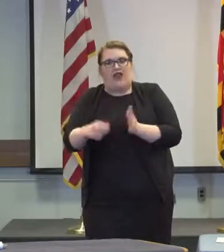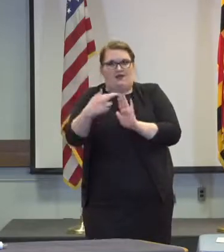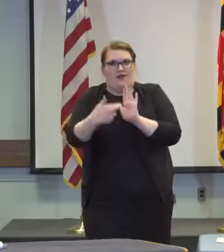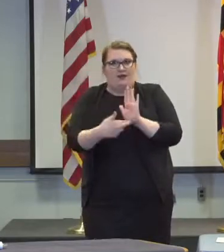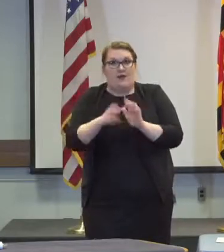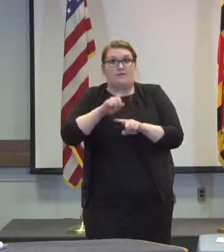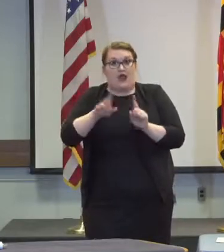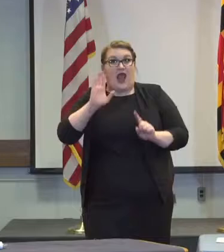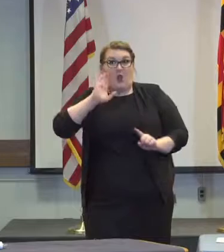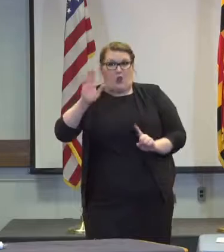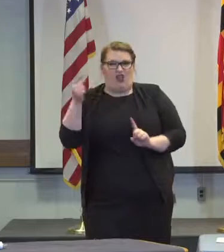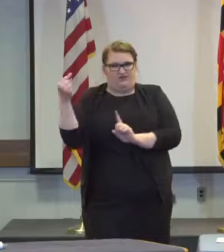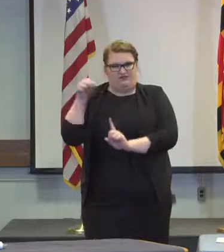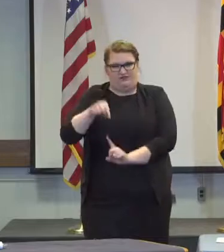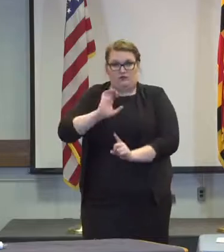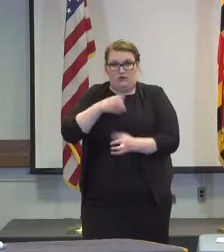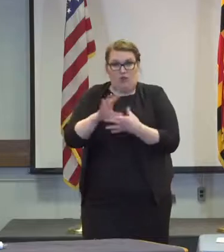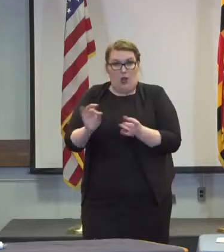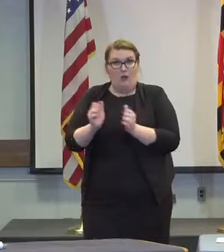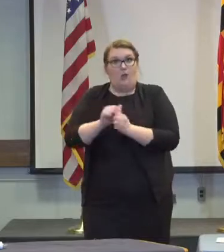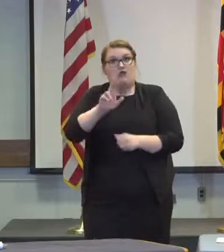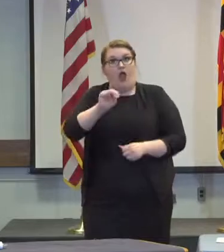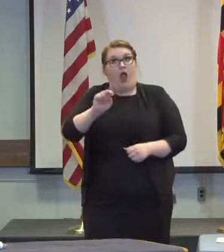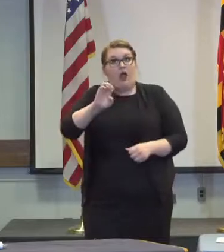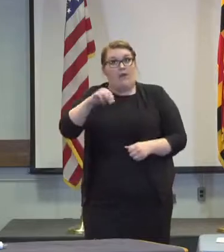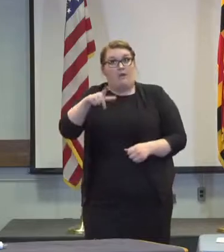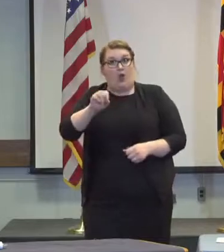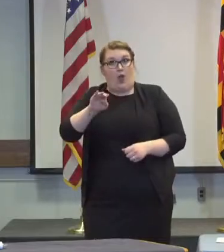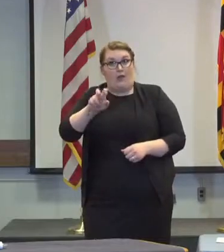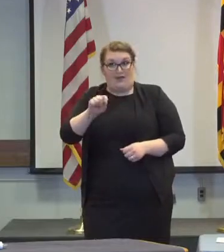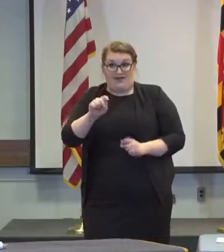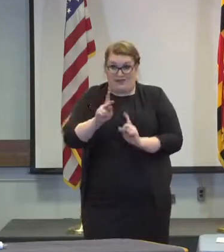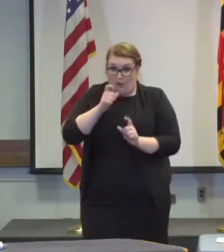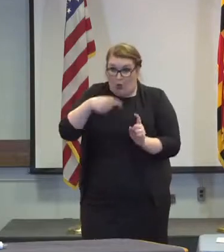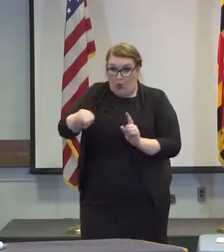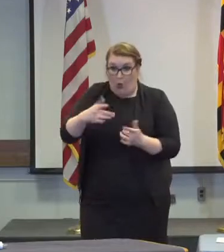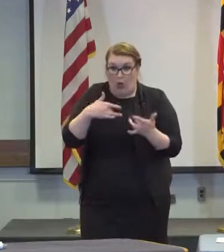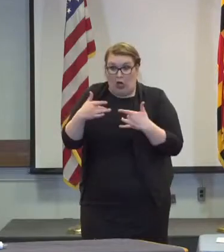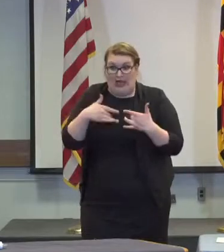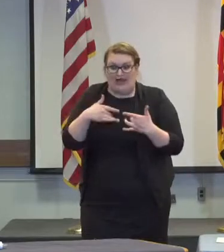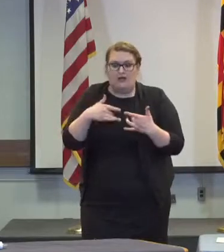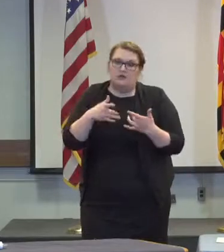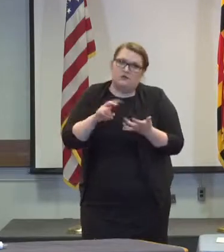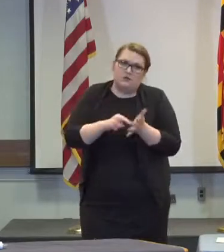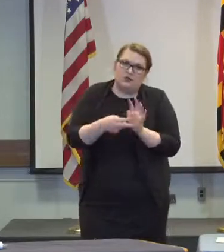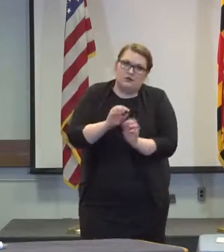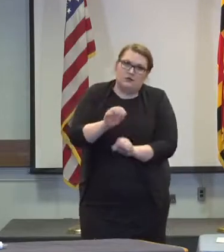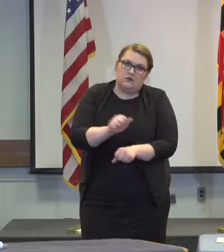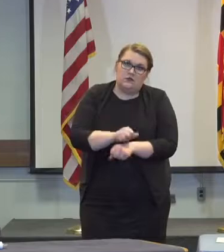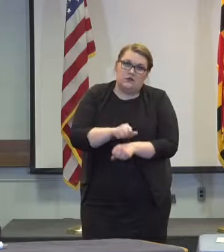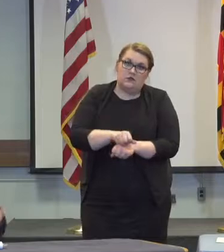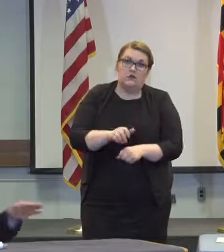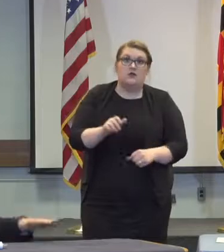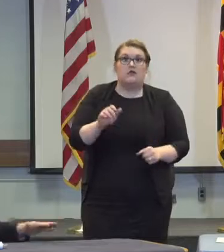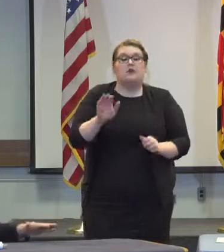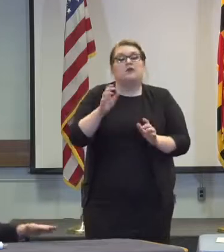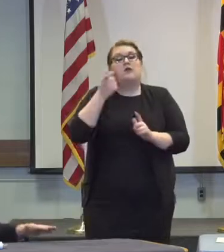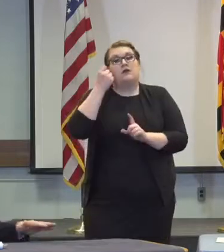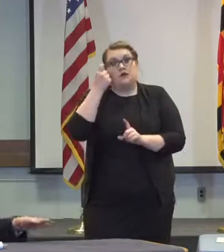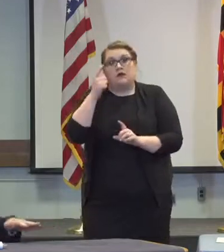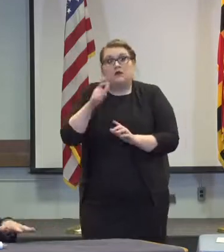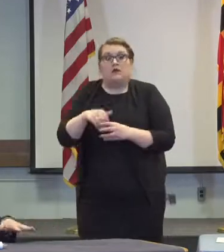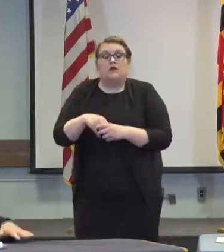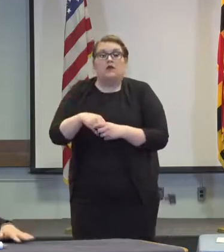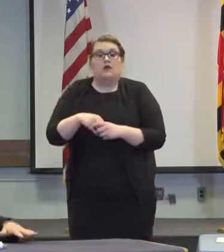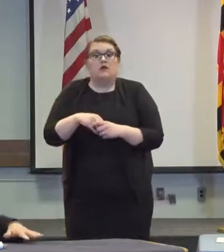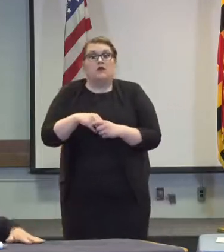back to my comments about unemployment. The people who are worried are people who are unemployed. If you're not undocumented, because all this, you